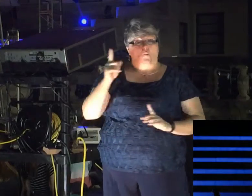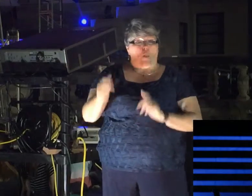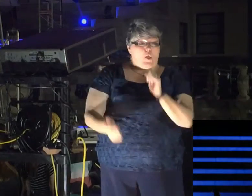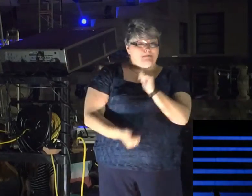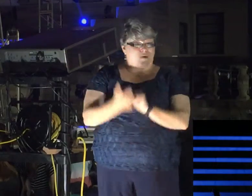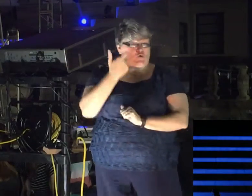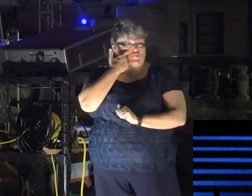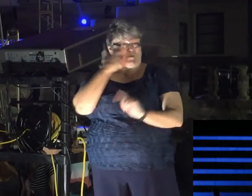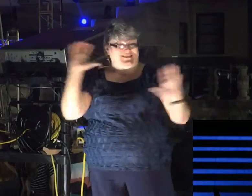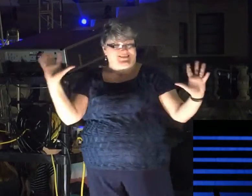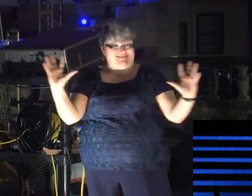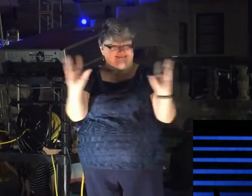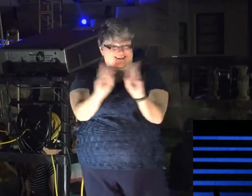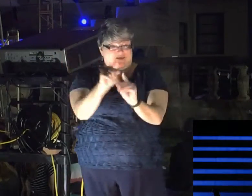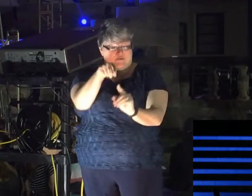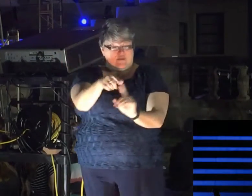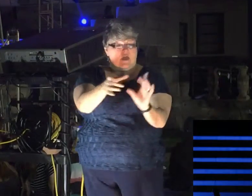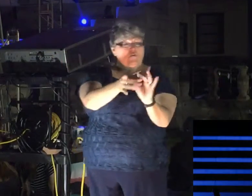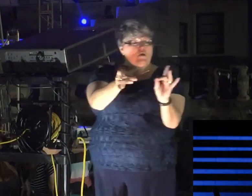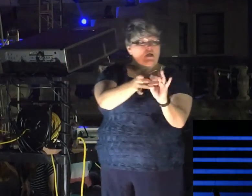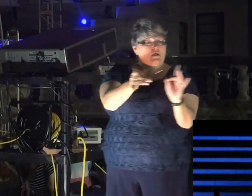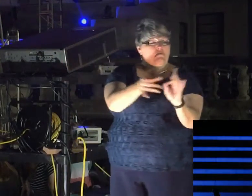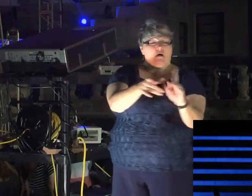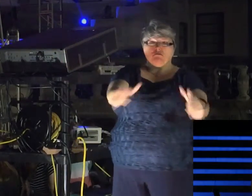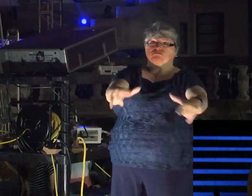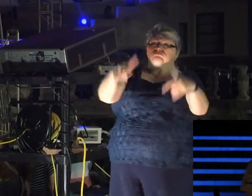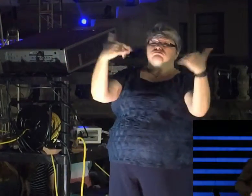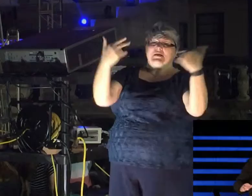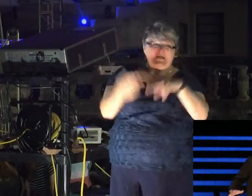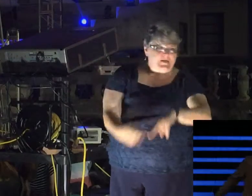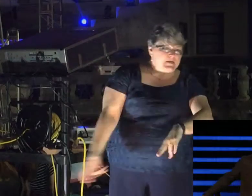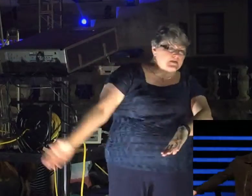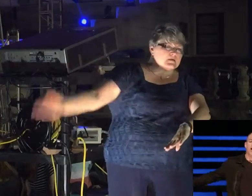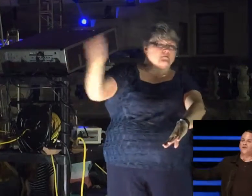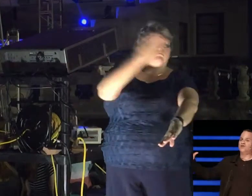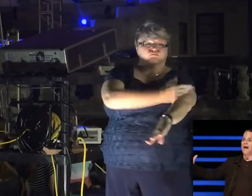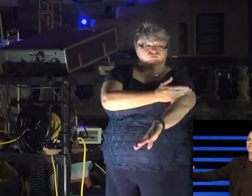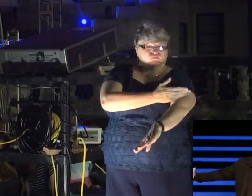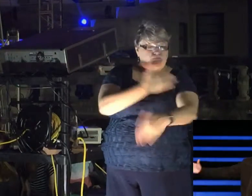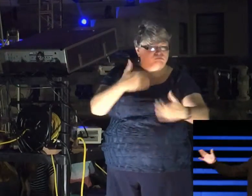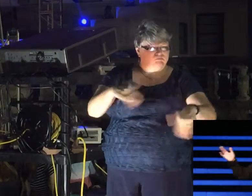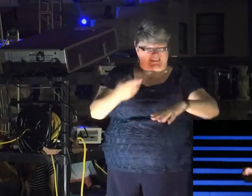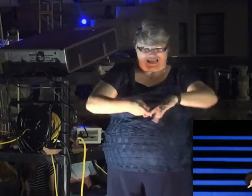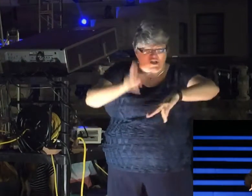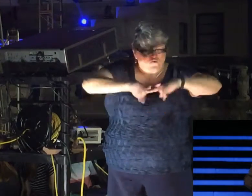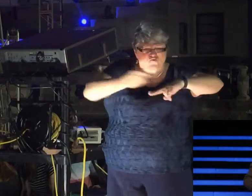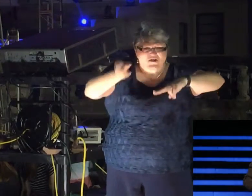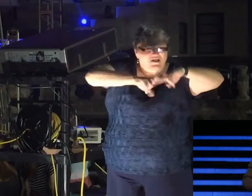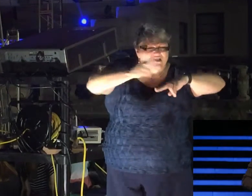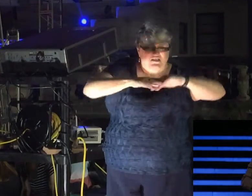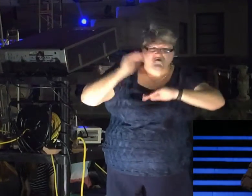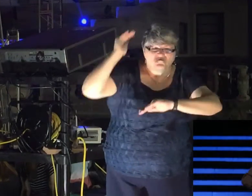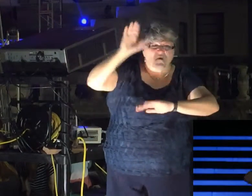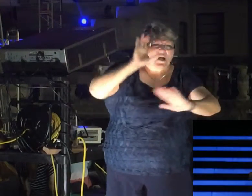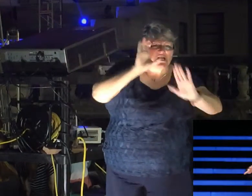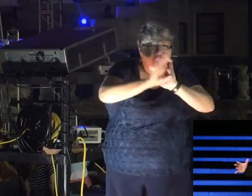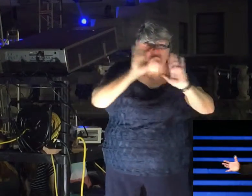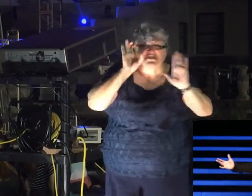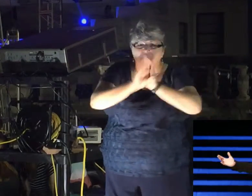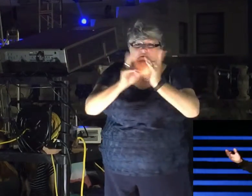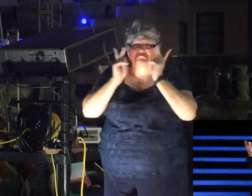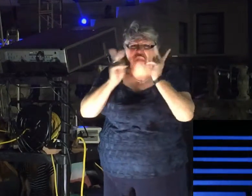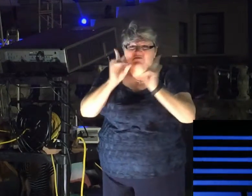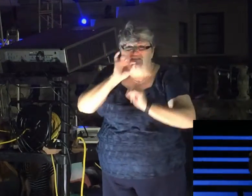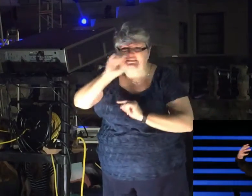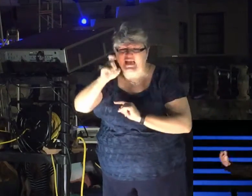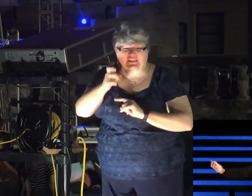attorneys. And in one of their most recent gatherings, they remarked on the drastic increase in this over-sexualized